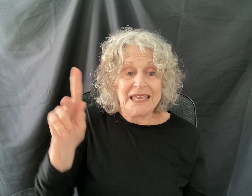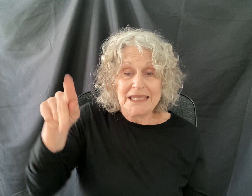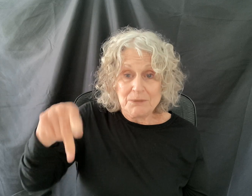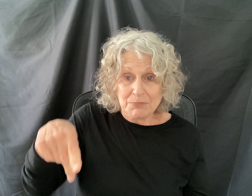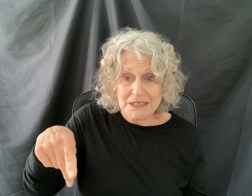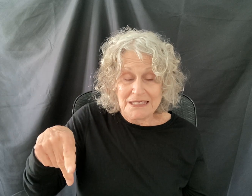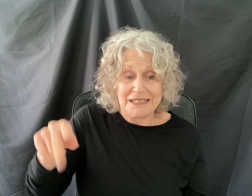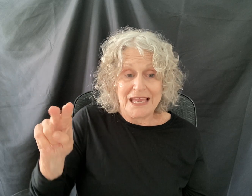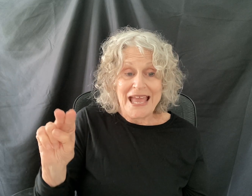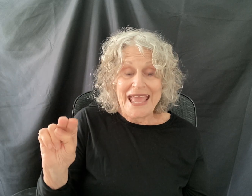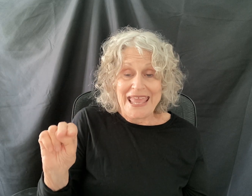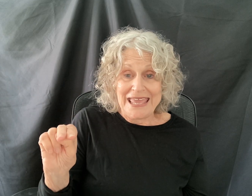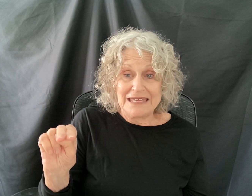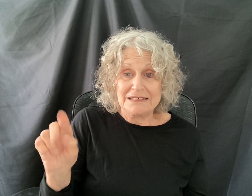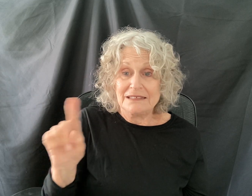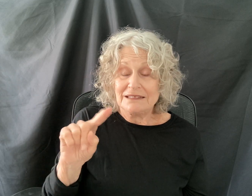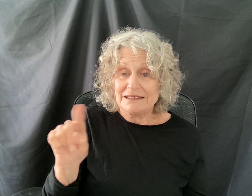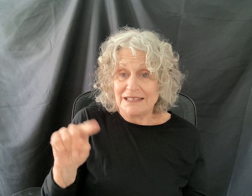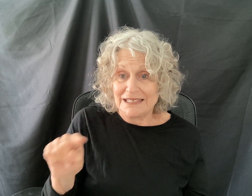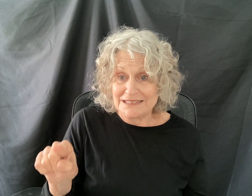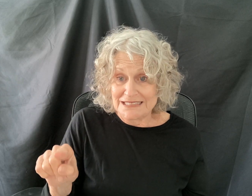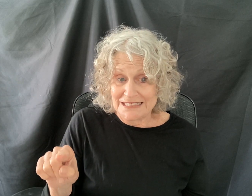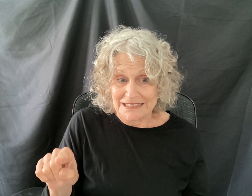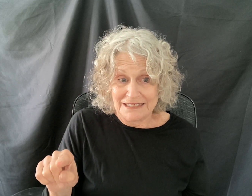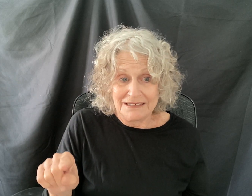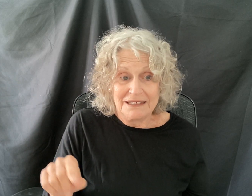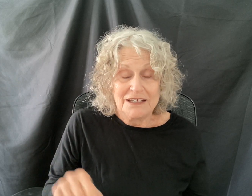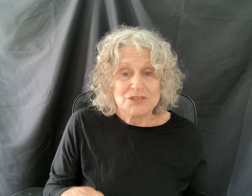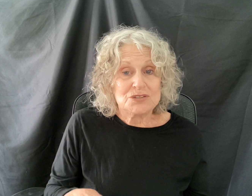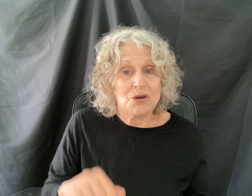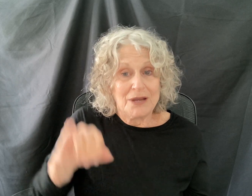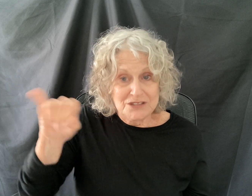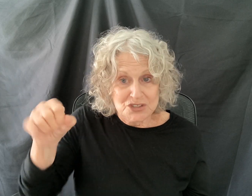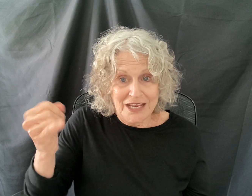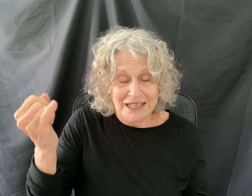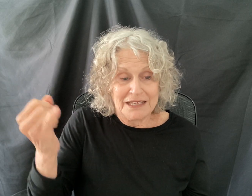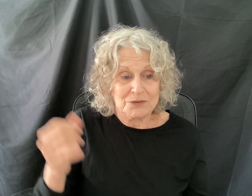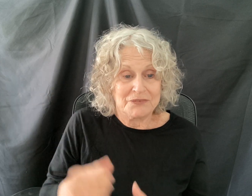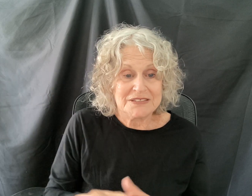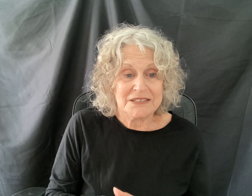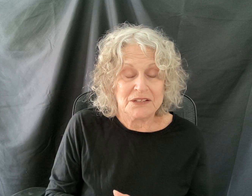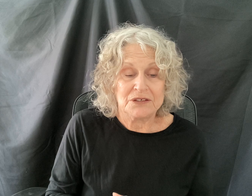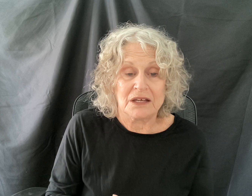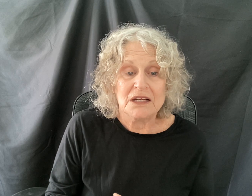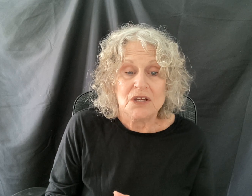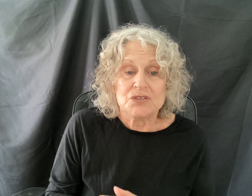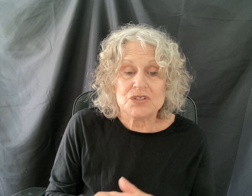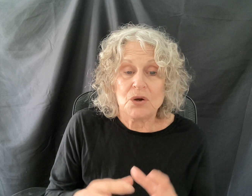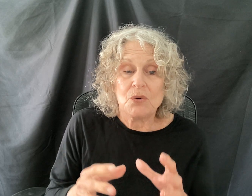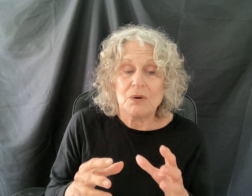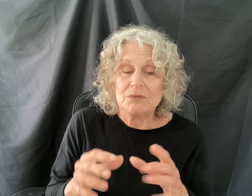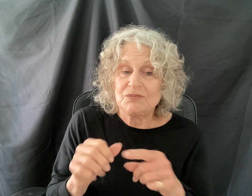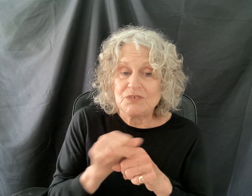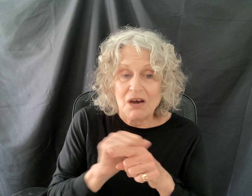K, P, N, and Z. So, and J, I don't know if I said that or not. So you've got